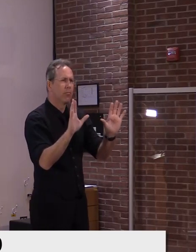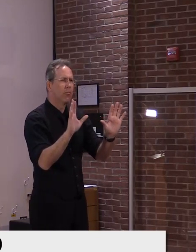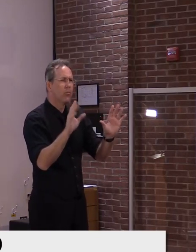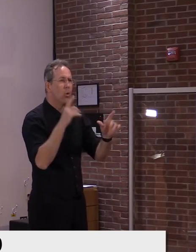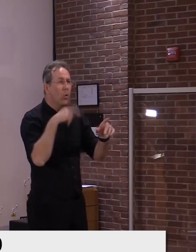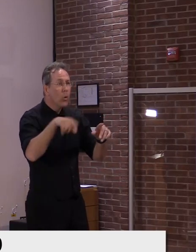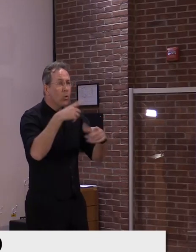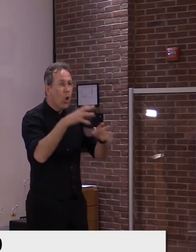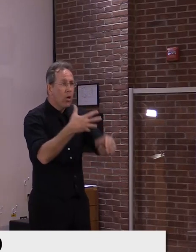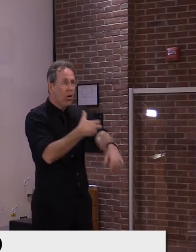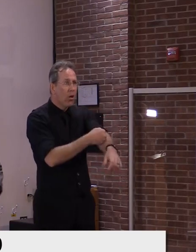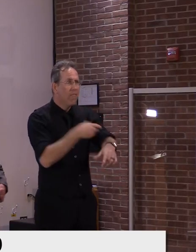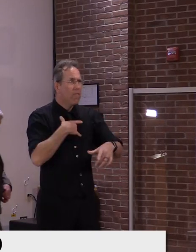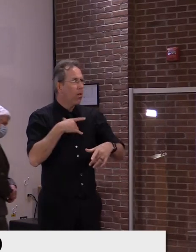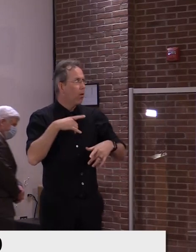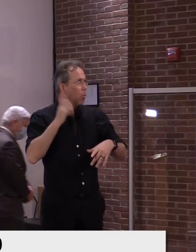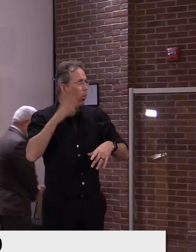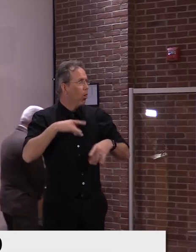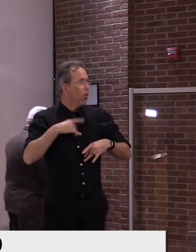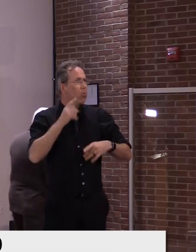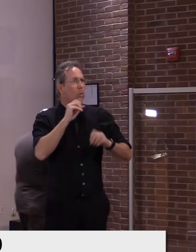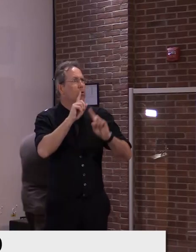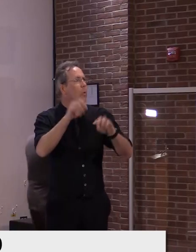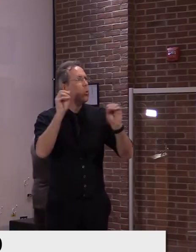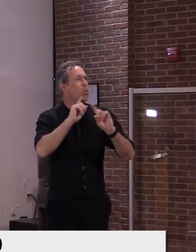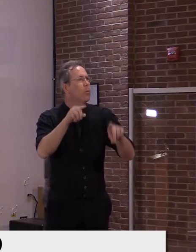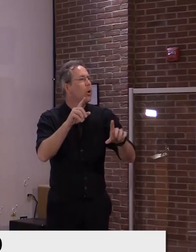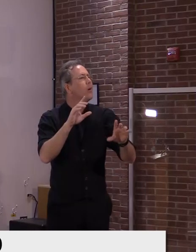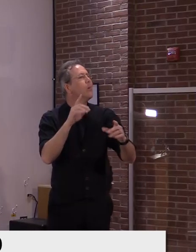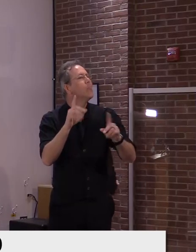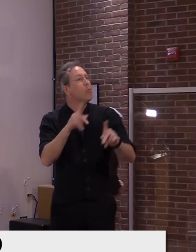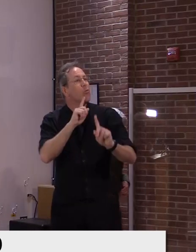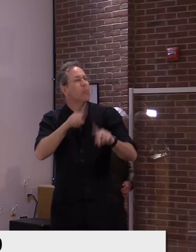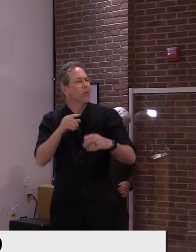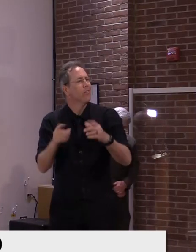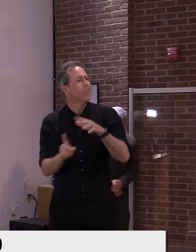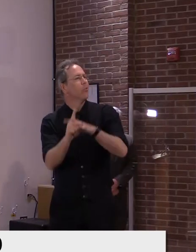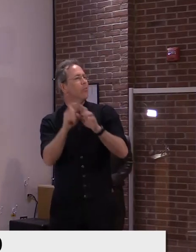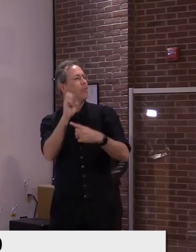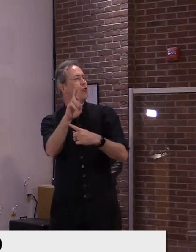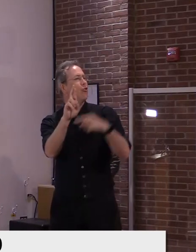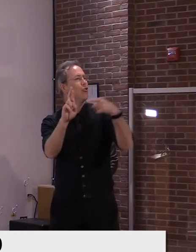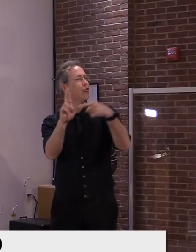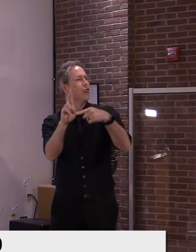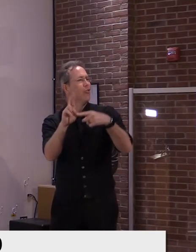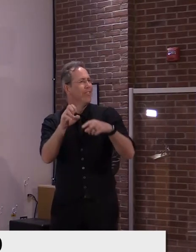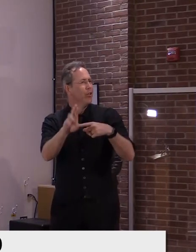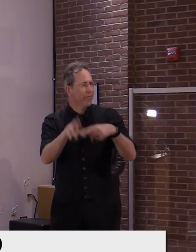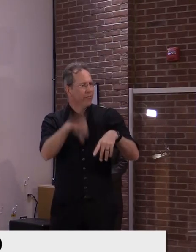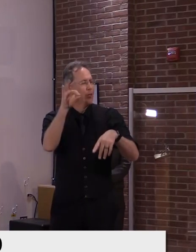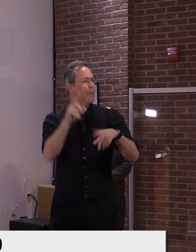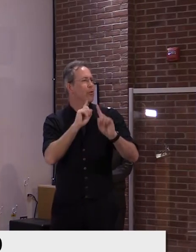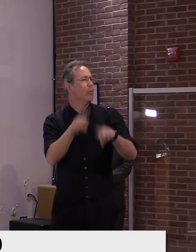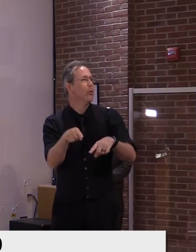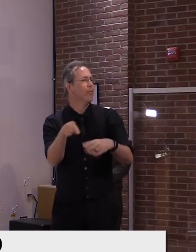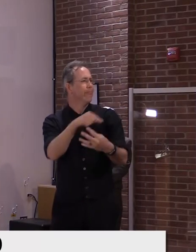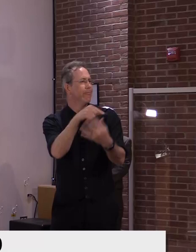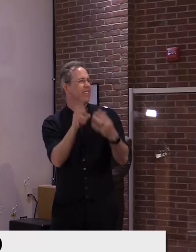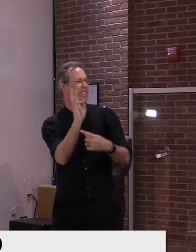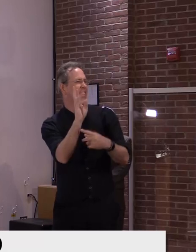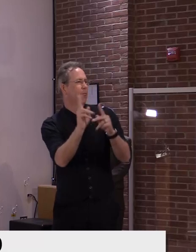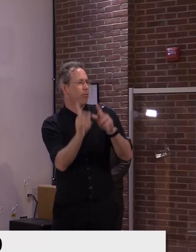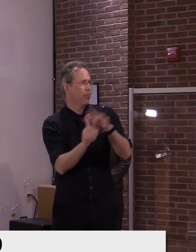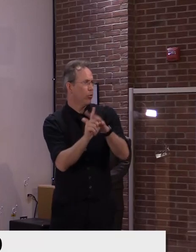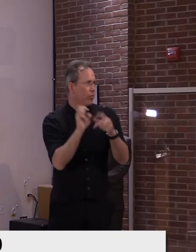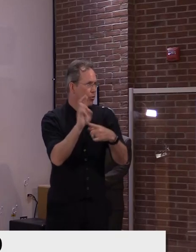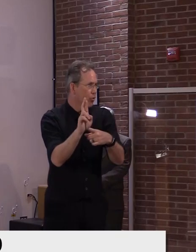who have a more innocuous symptom and can choose to go to the doctor or not choose to go